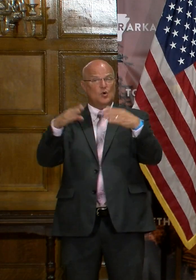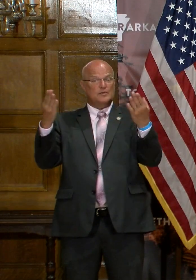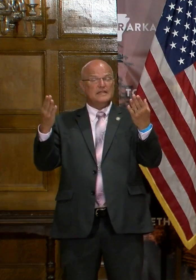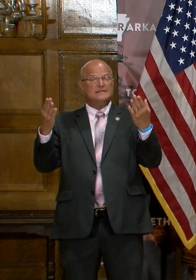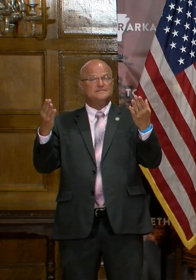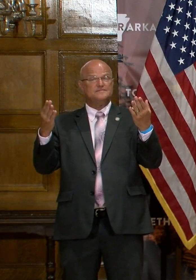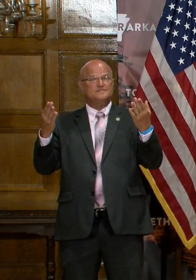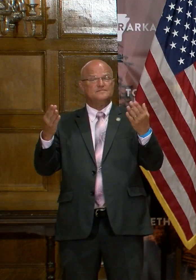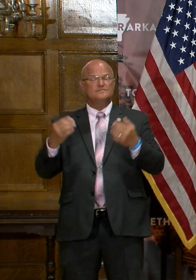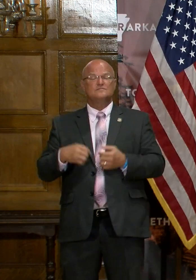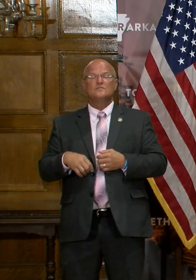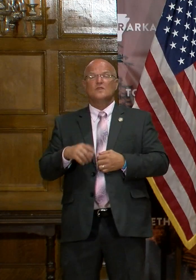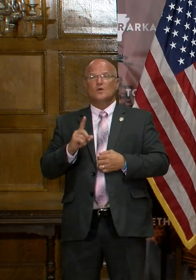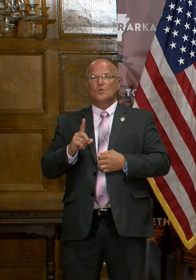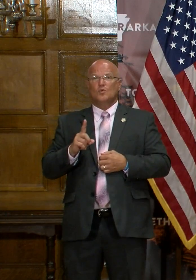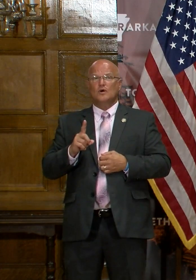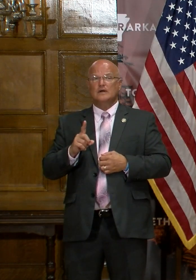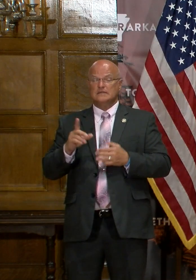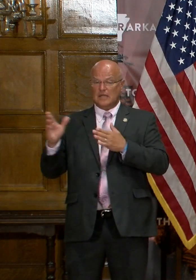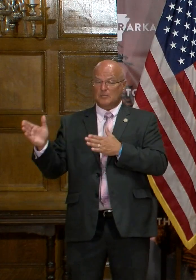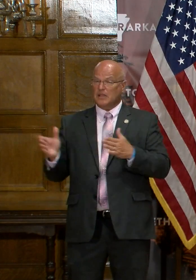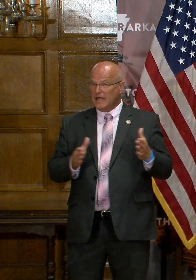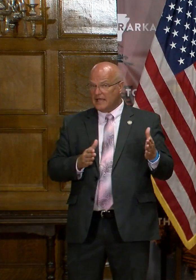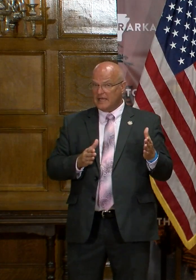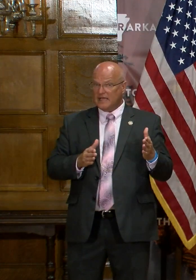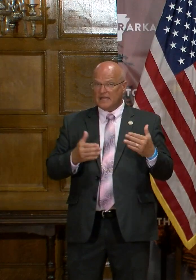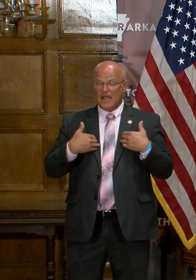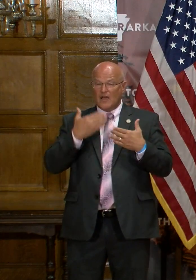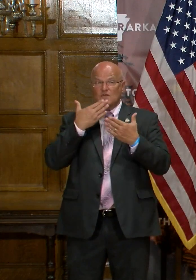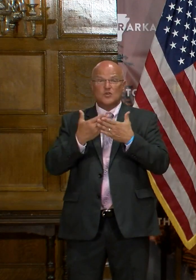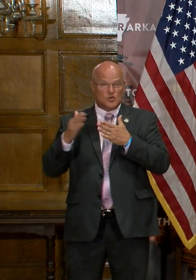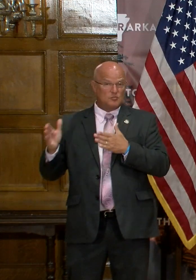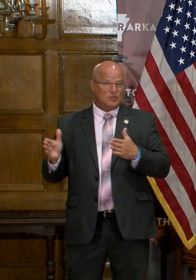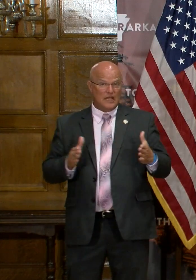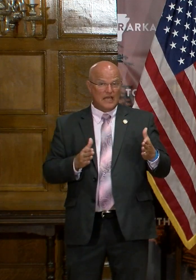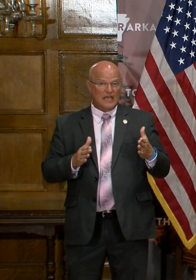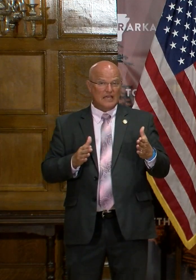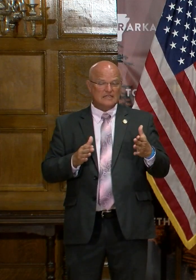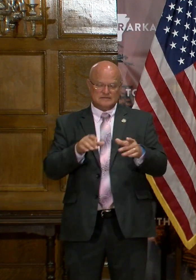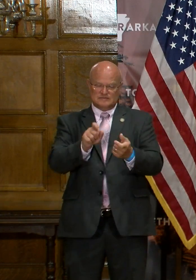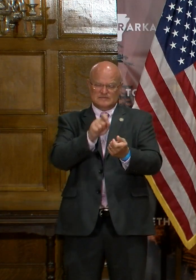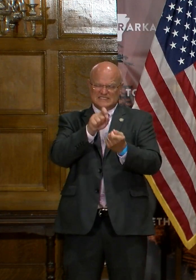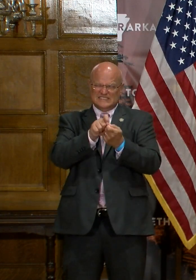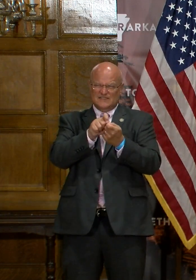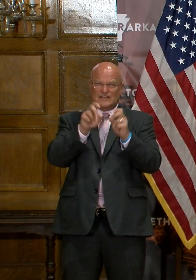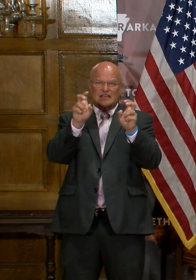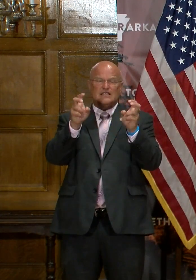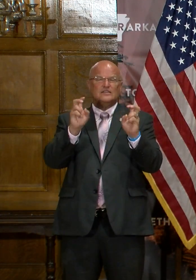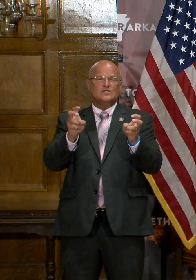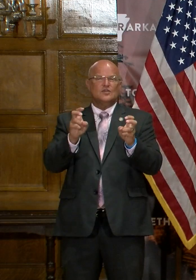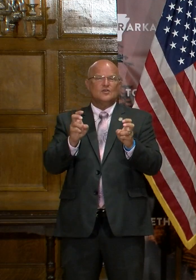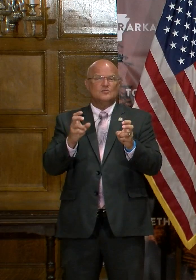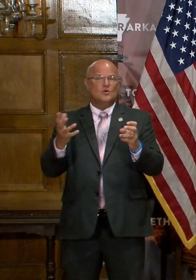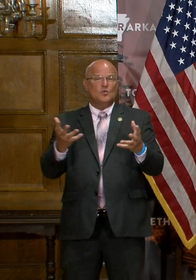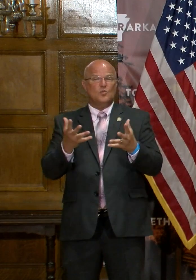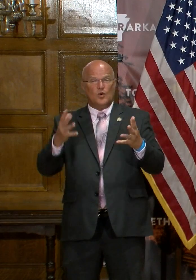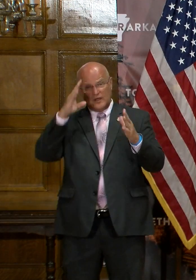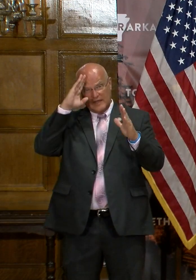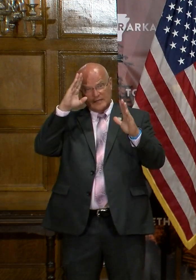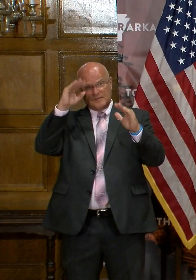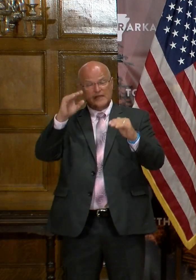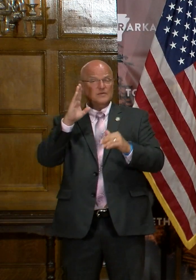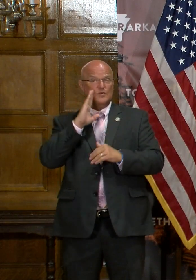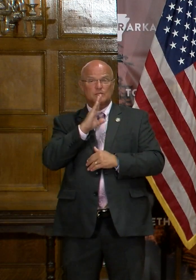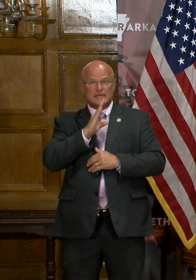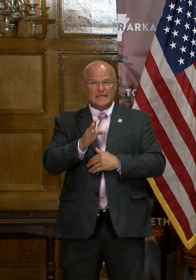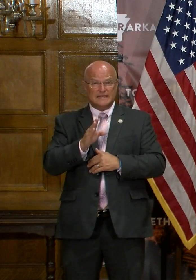opening, one, you've got a plan. We've got a good plan that's very specific in terms of what our